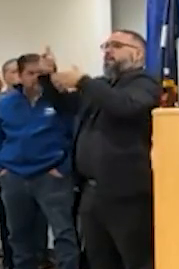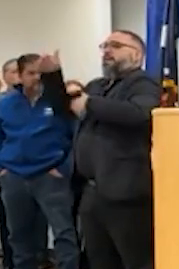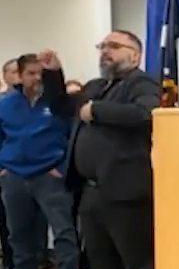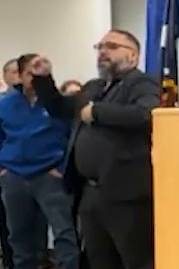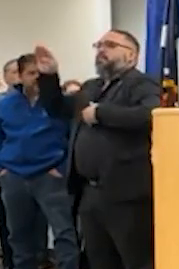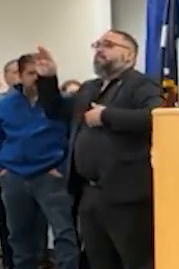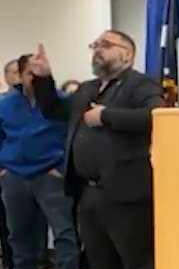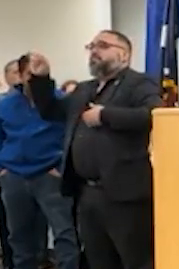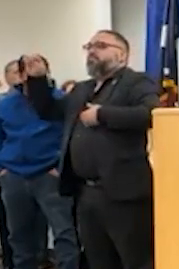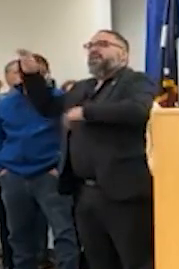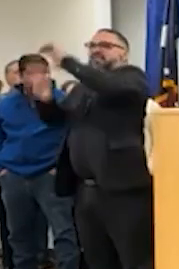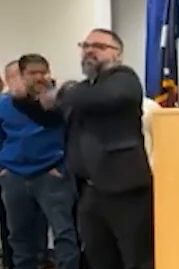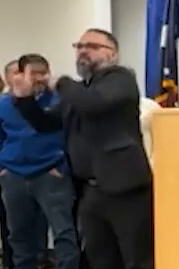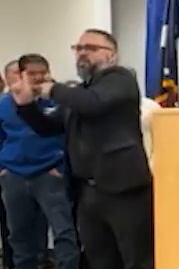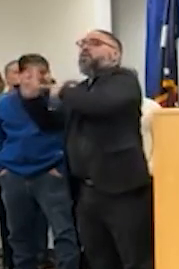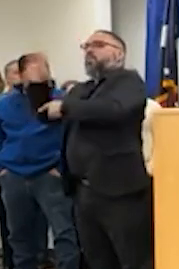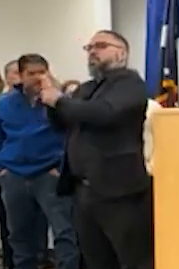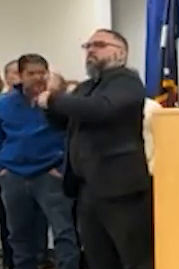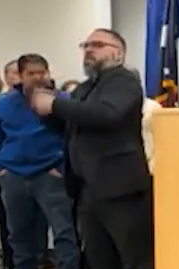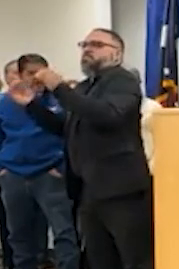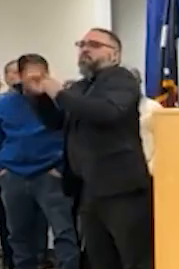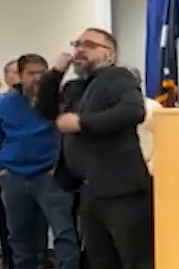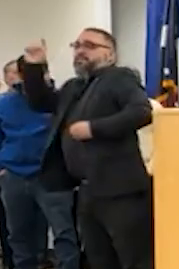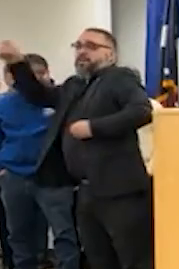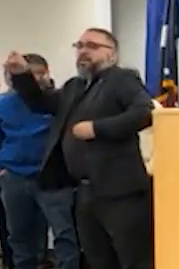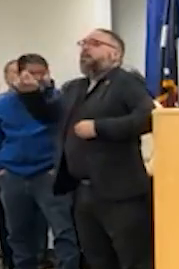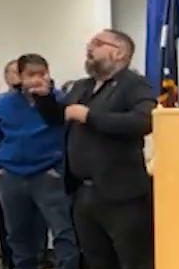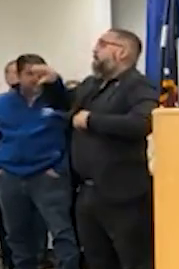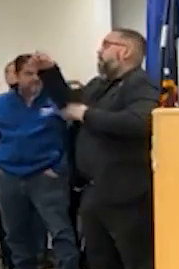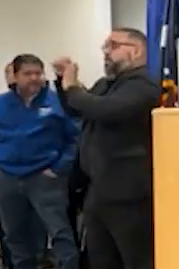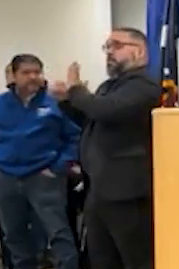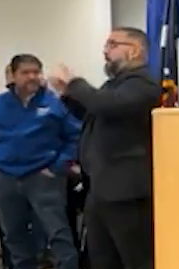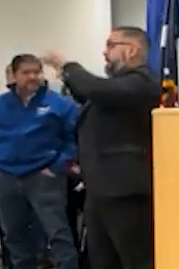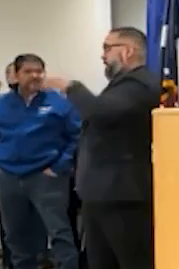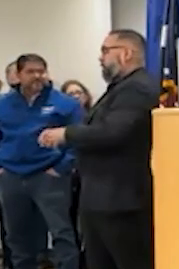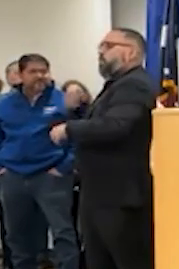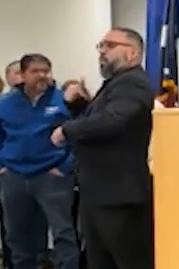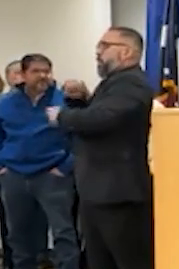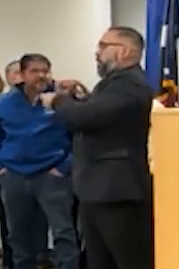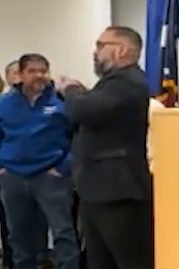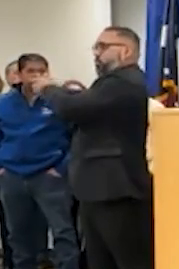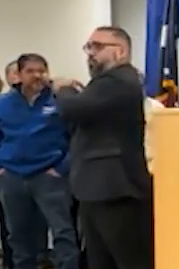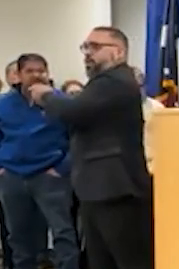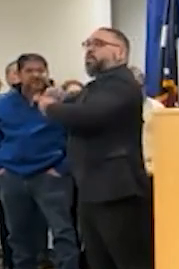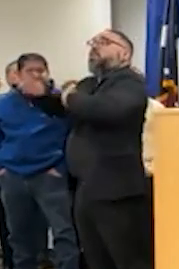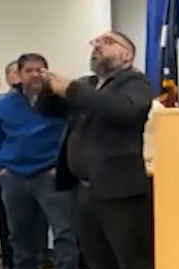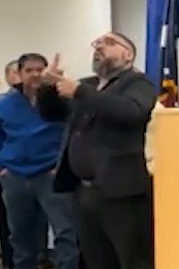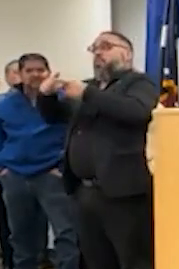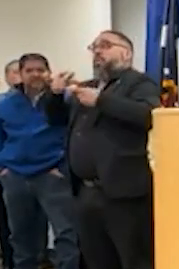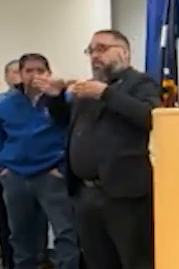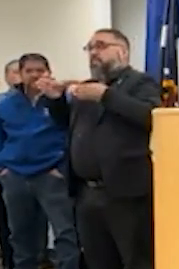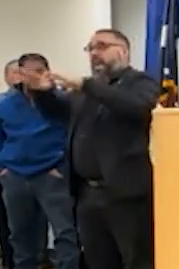needed. We work closely with other state agencies to track the forecast. When winter precipitation is expected, we apply brine. It's a